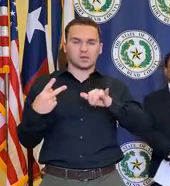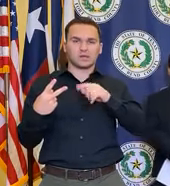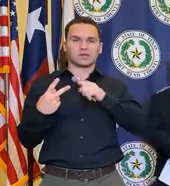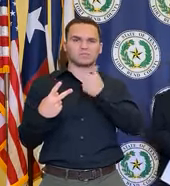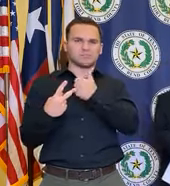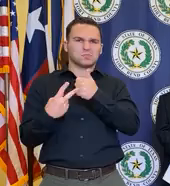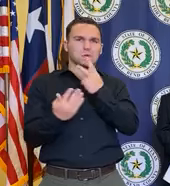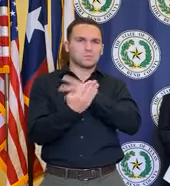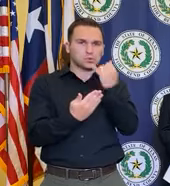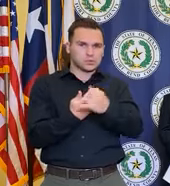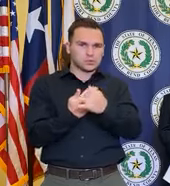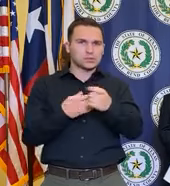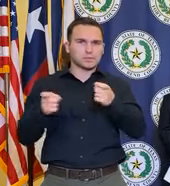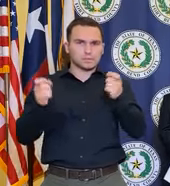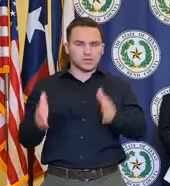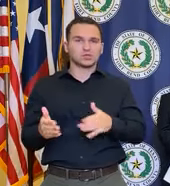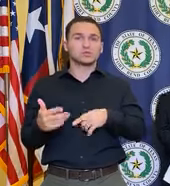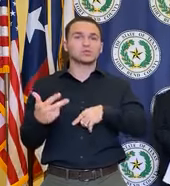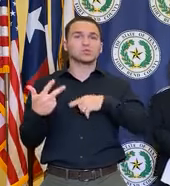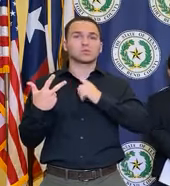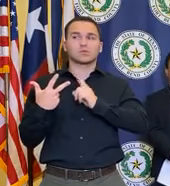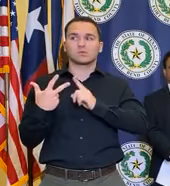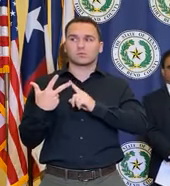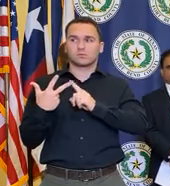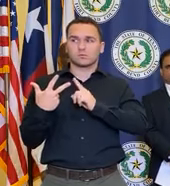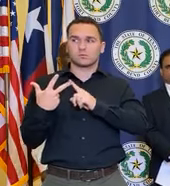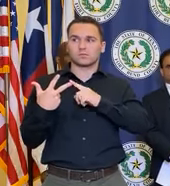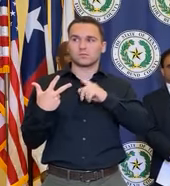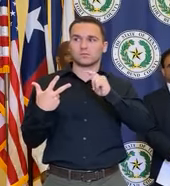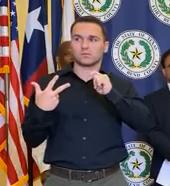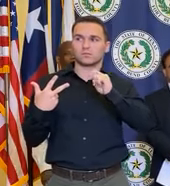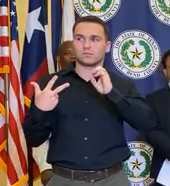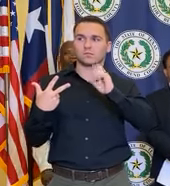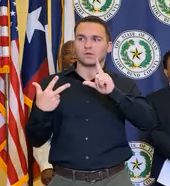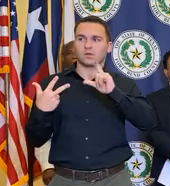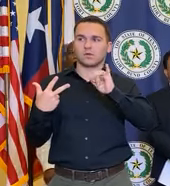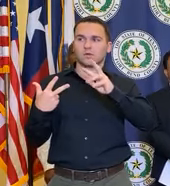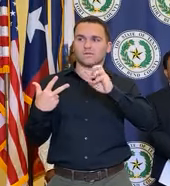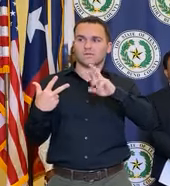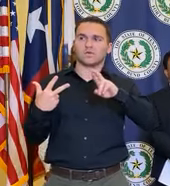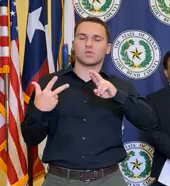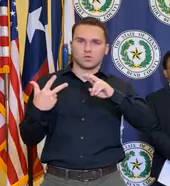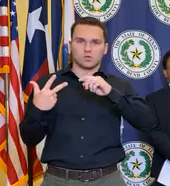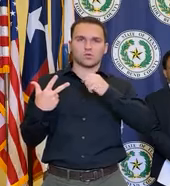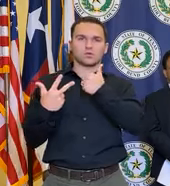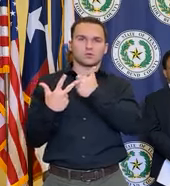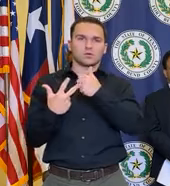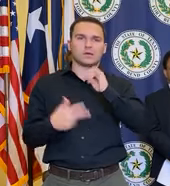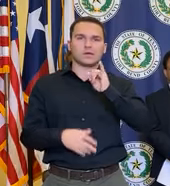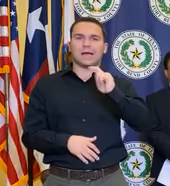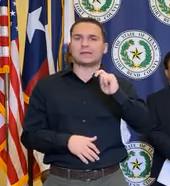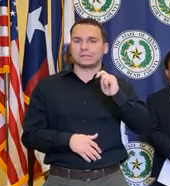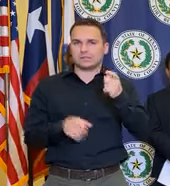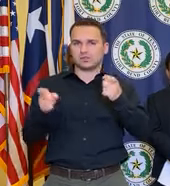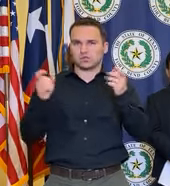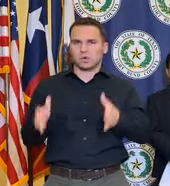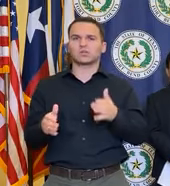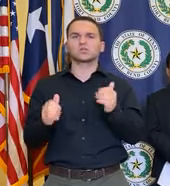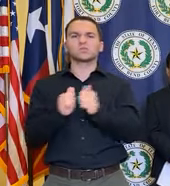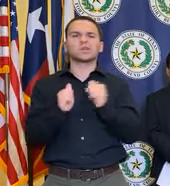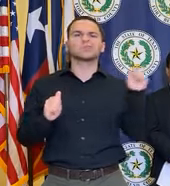with Jahan Tolliver, our IT Assistant Director and Security Manager. Along with all the other IT